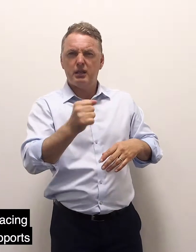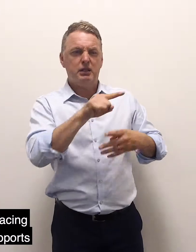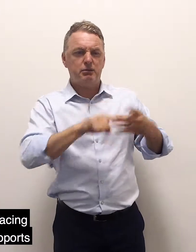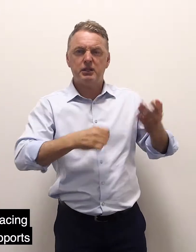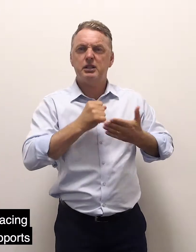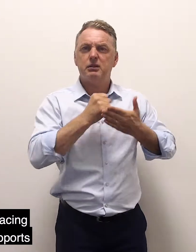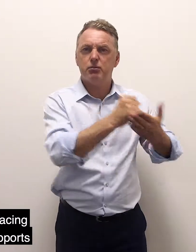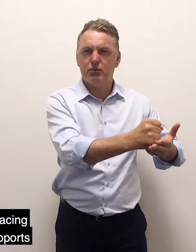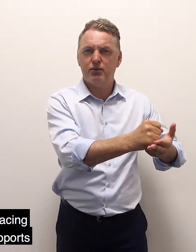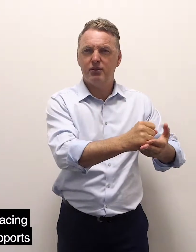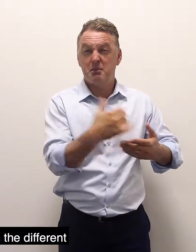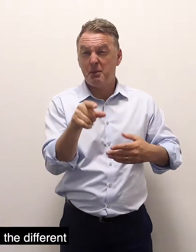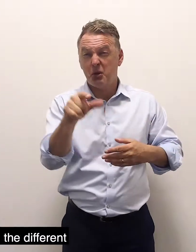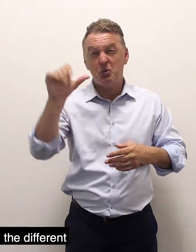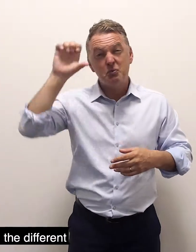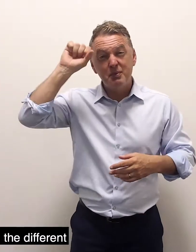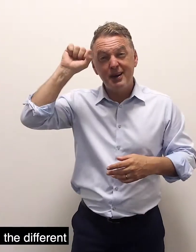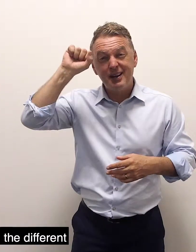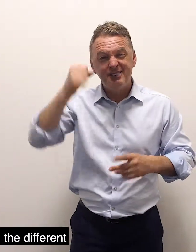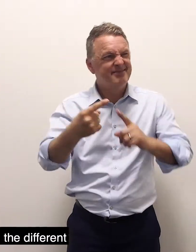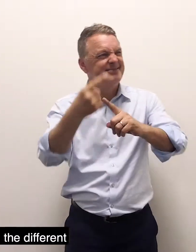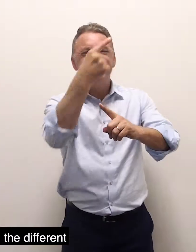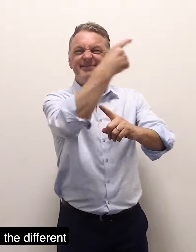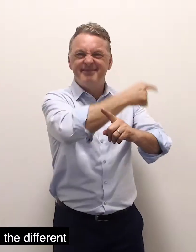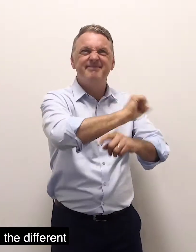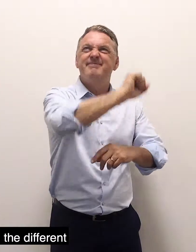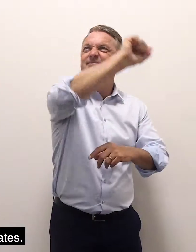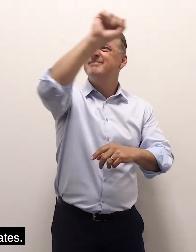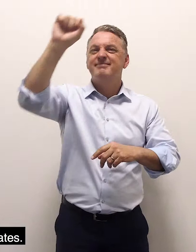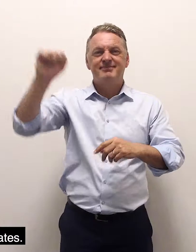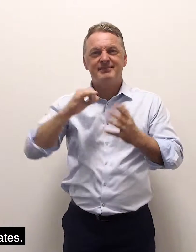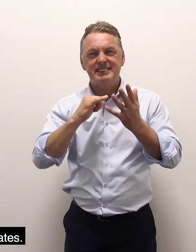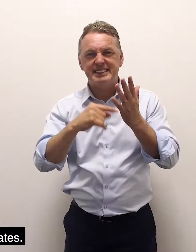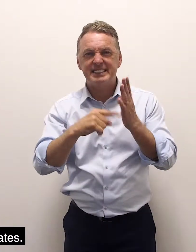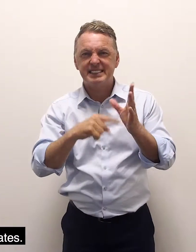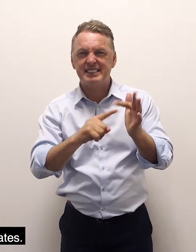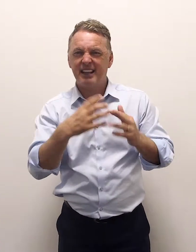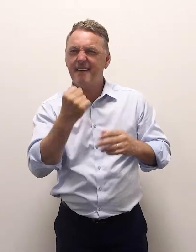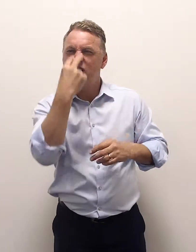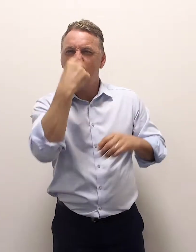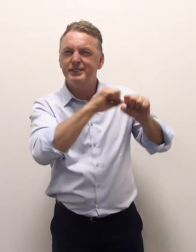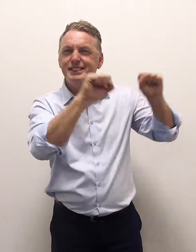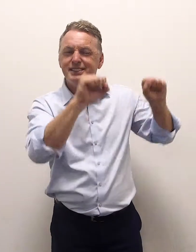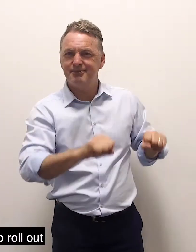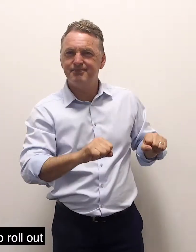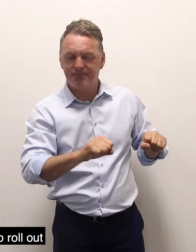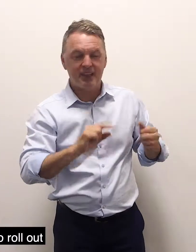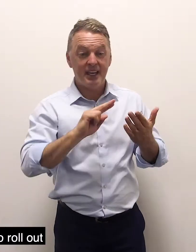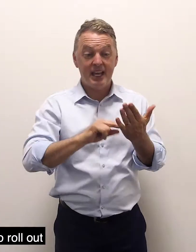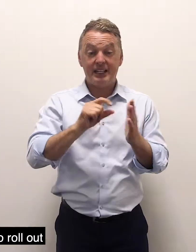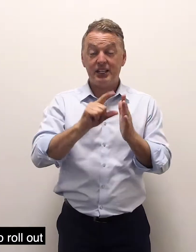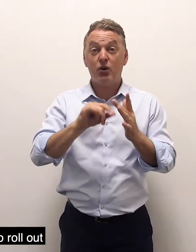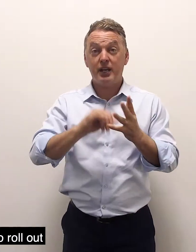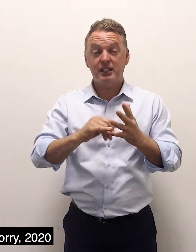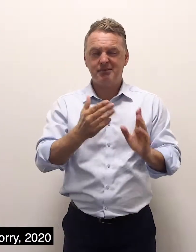other disability supports that have been around in the different territories and states. And it will